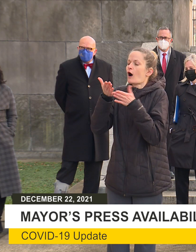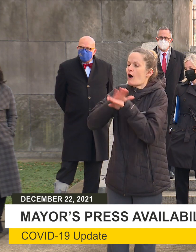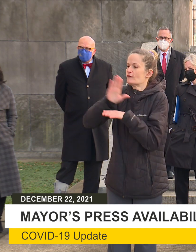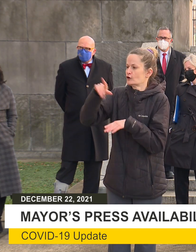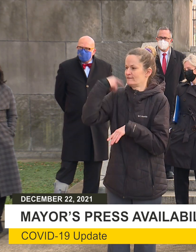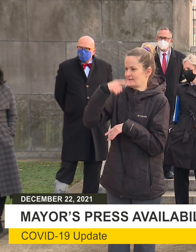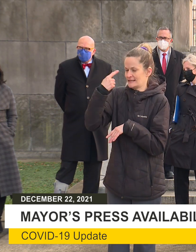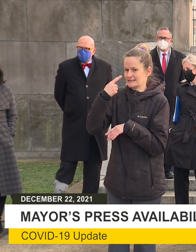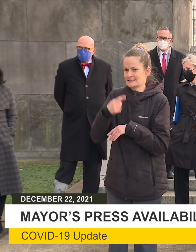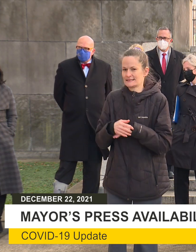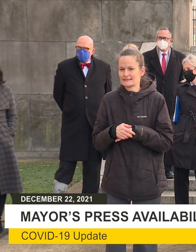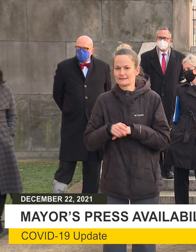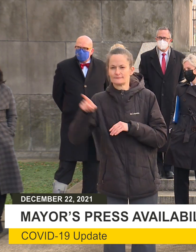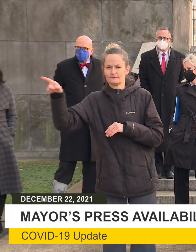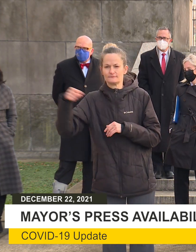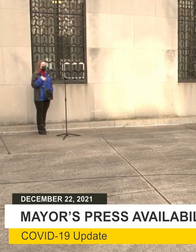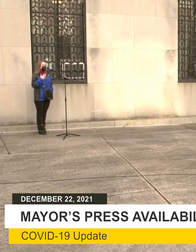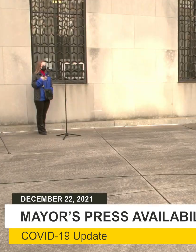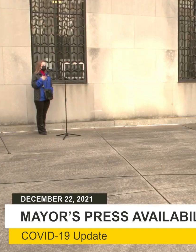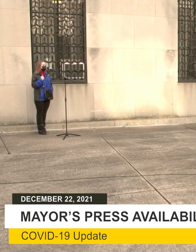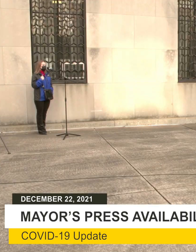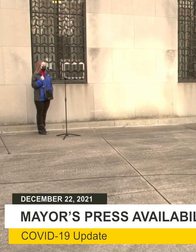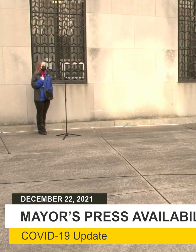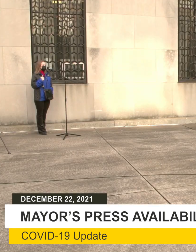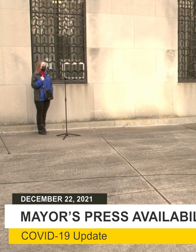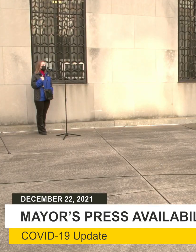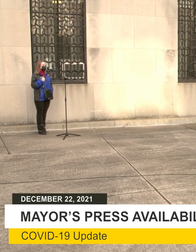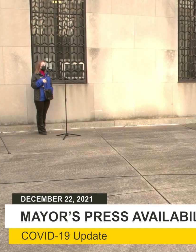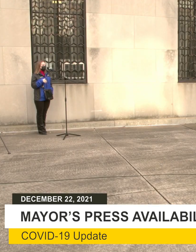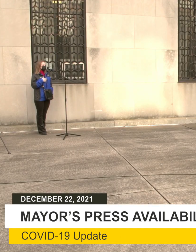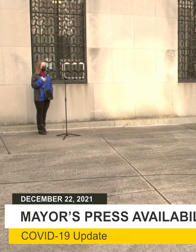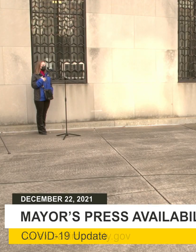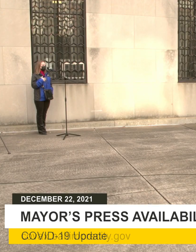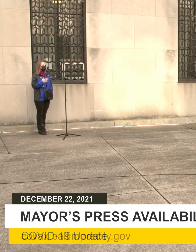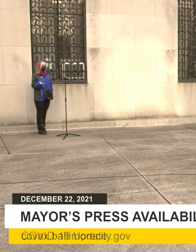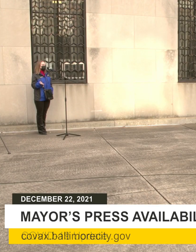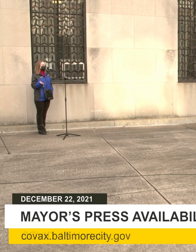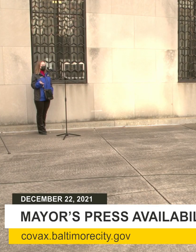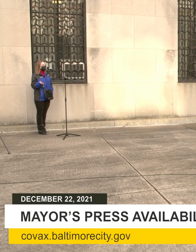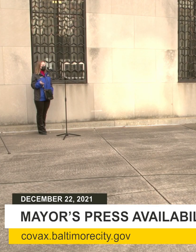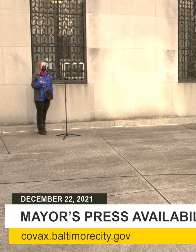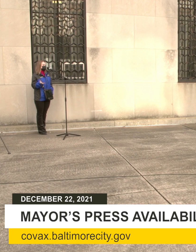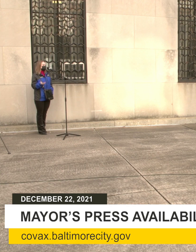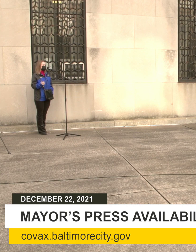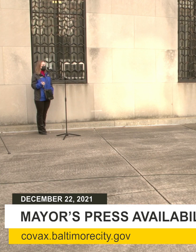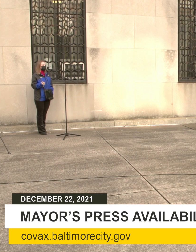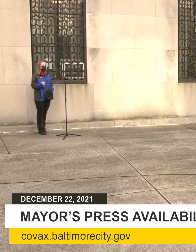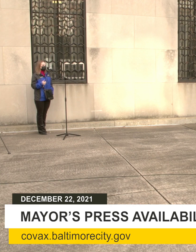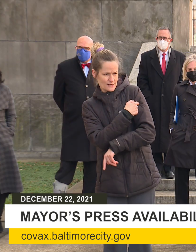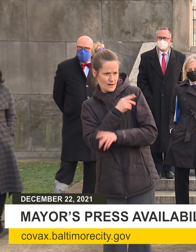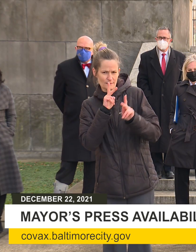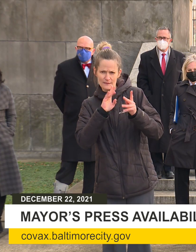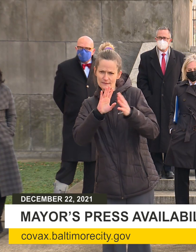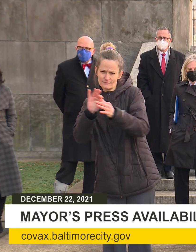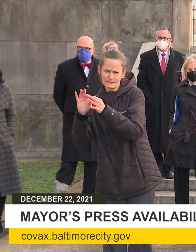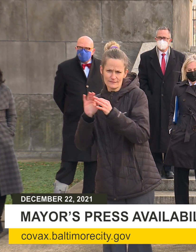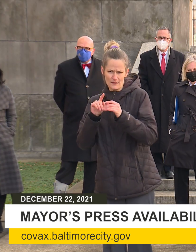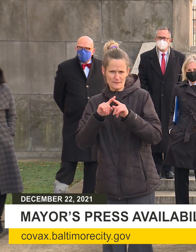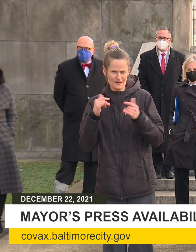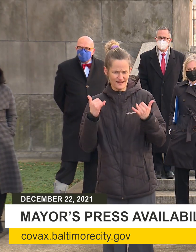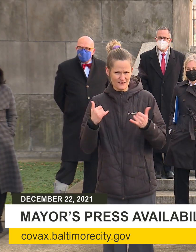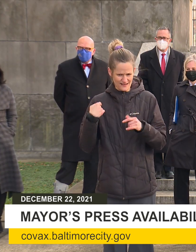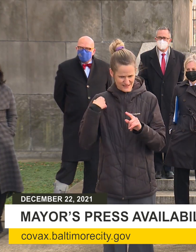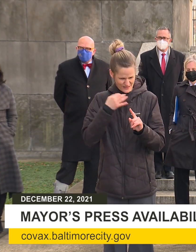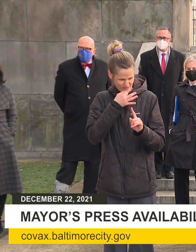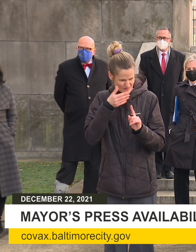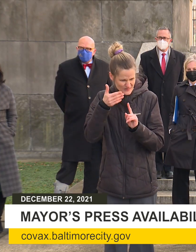I was wondering if a doctor could speak to booster shots. A lot of people are talking about getting them, but we're 3 days away from Christmas. So if